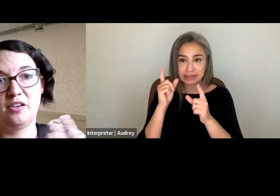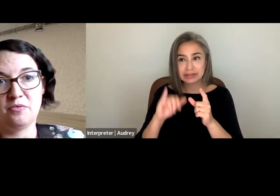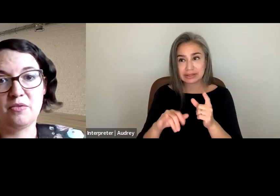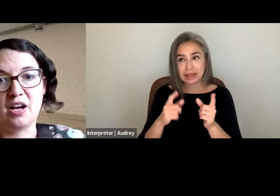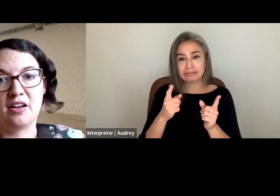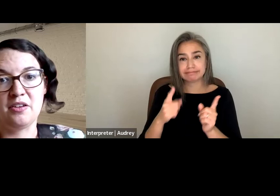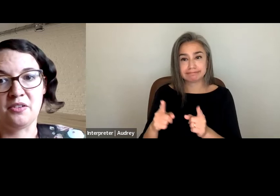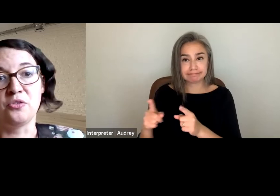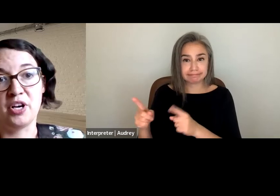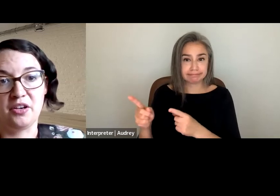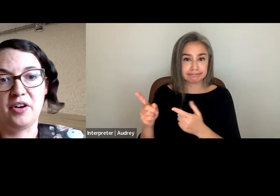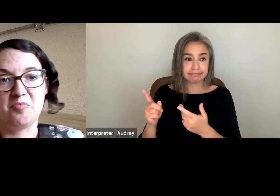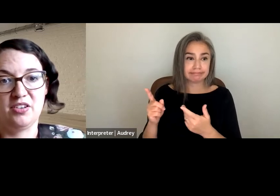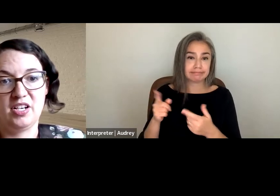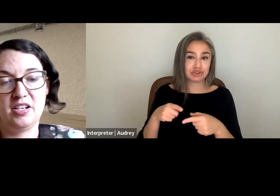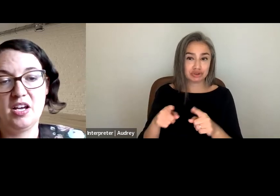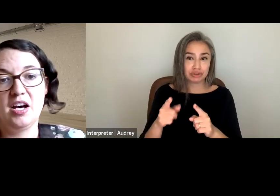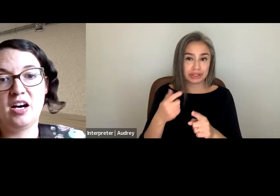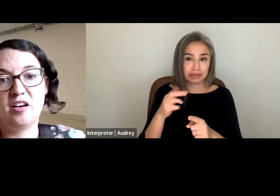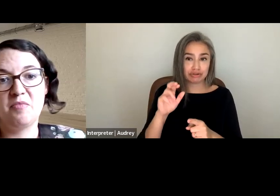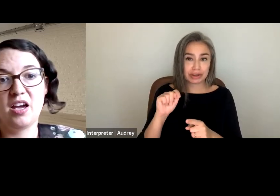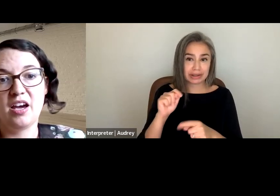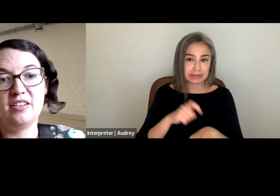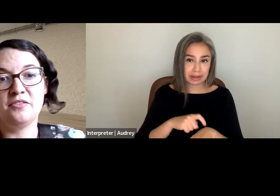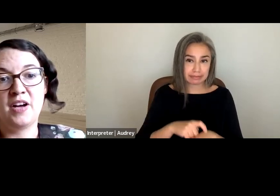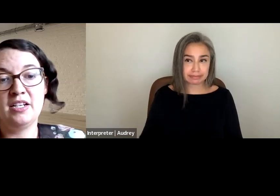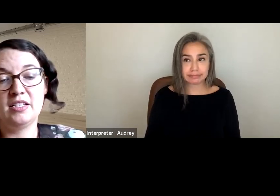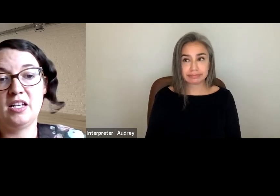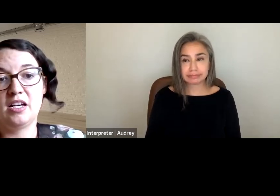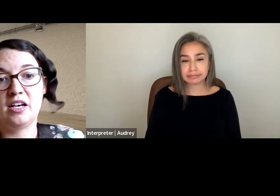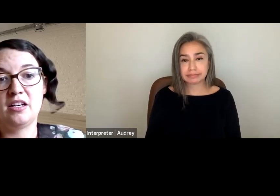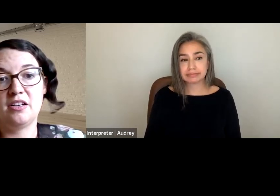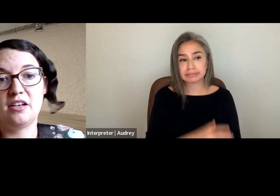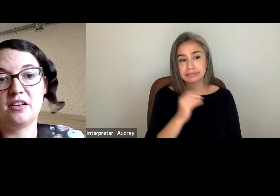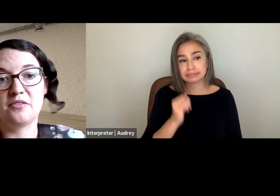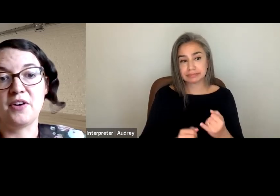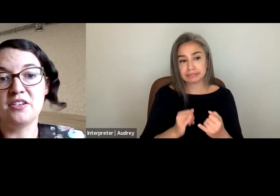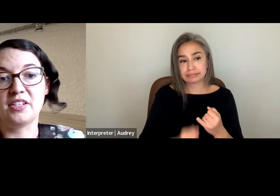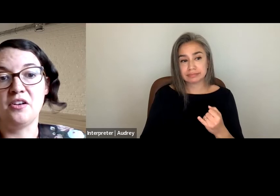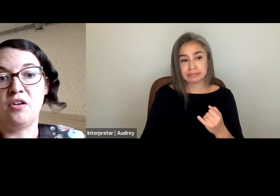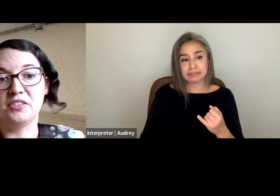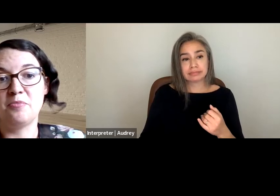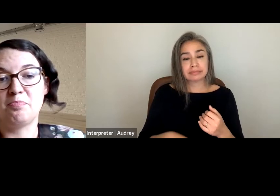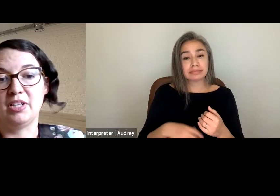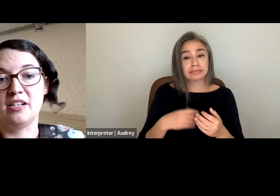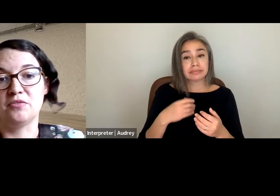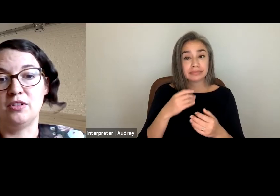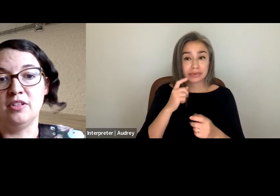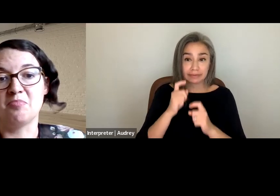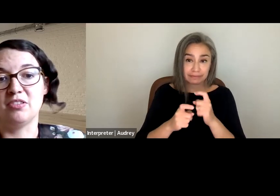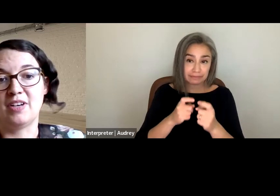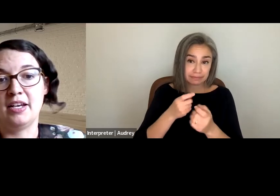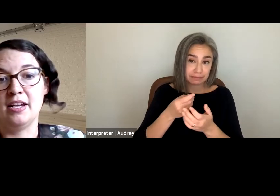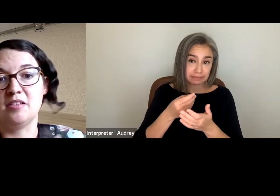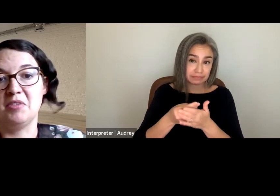along during the grant period. And then finally, funders can also play a